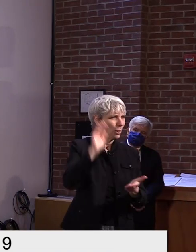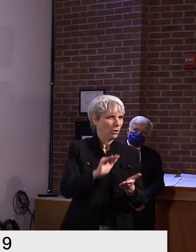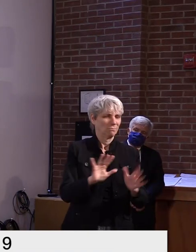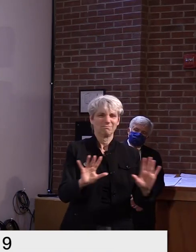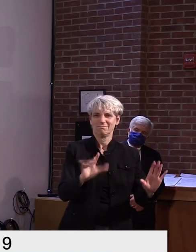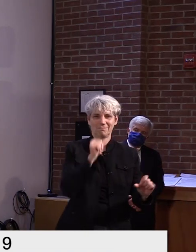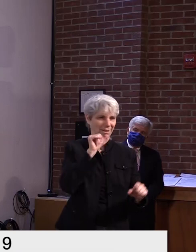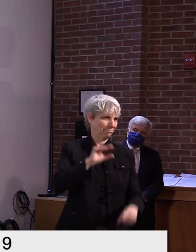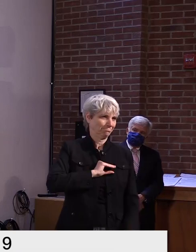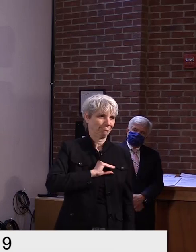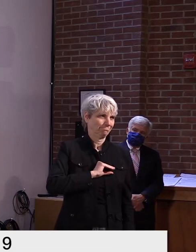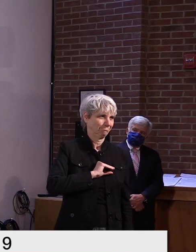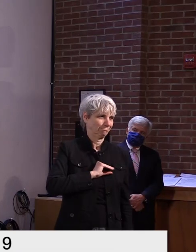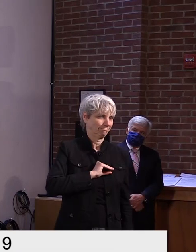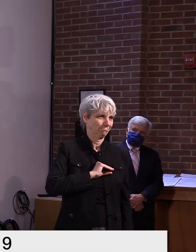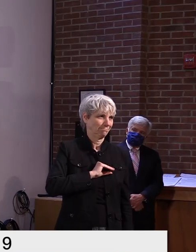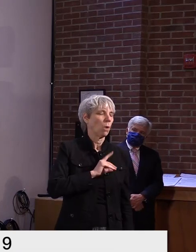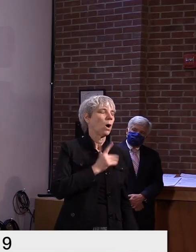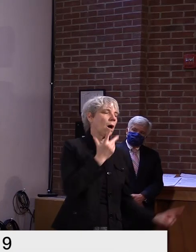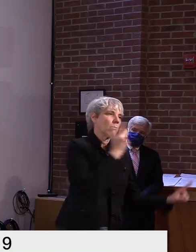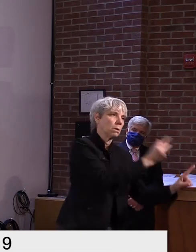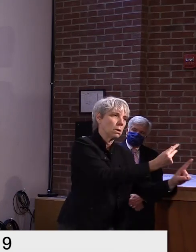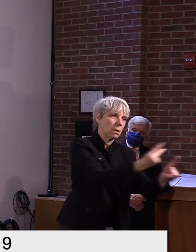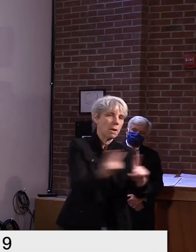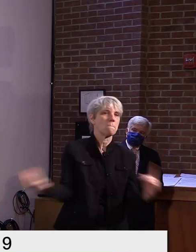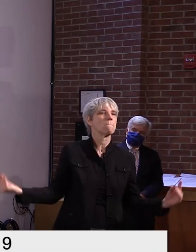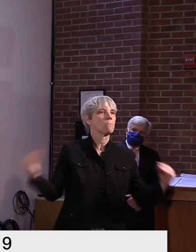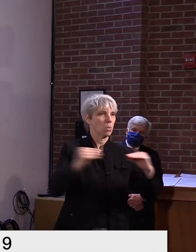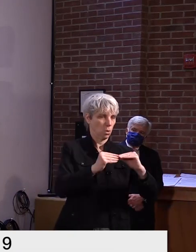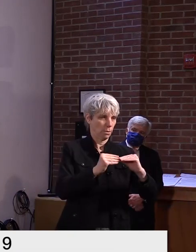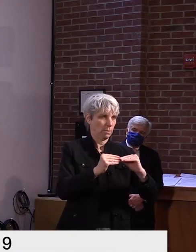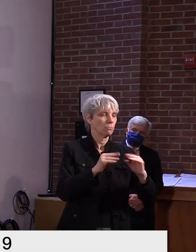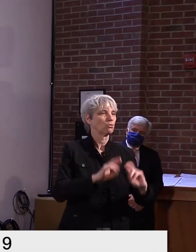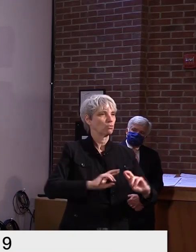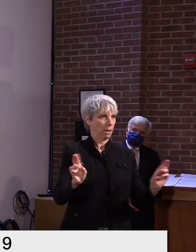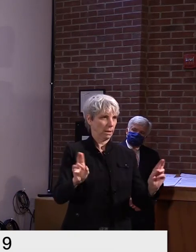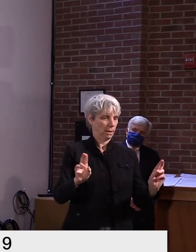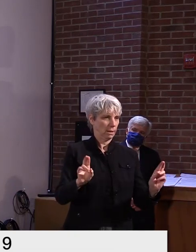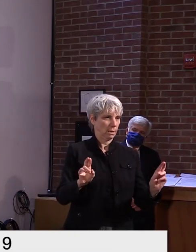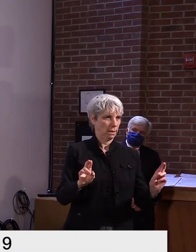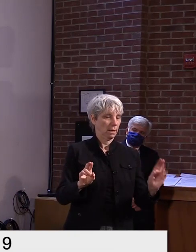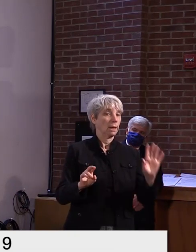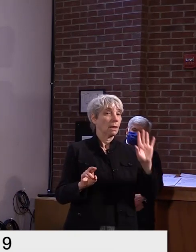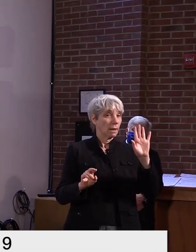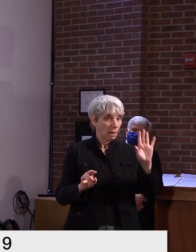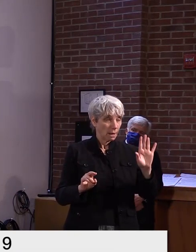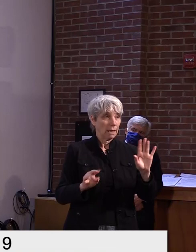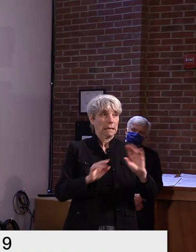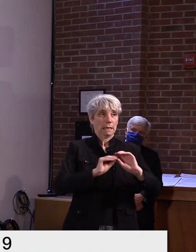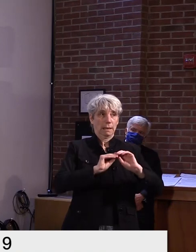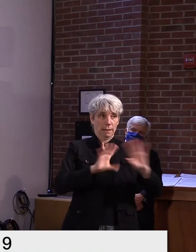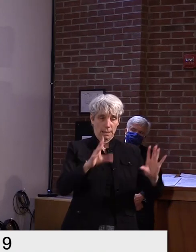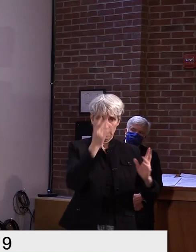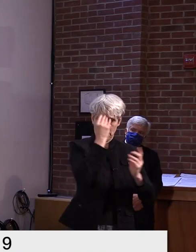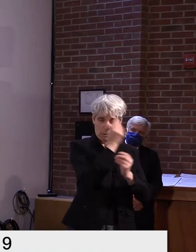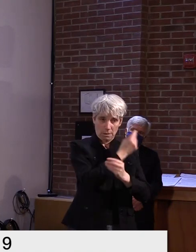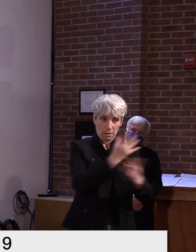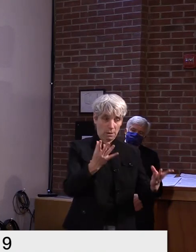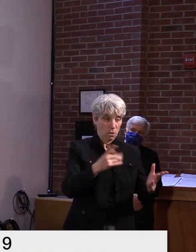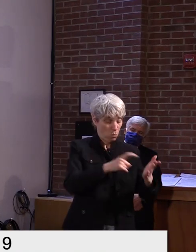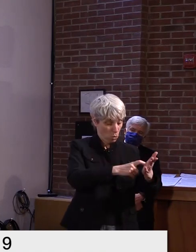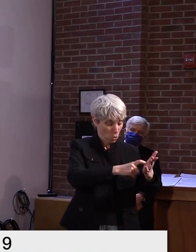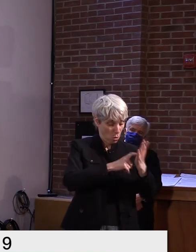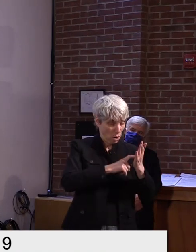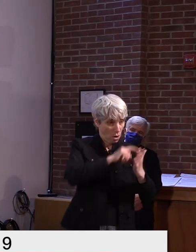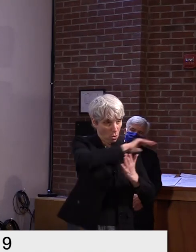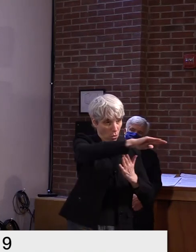better. But I want to make one point clear. There has been no decision made to require universal flu